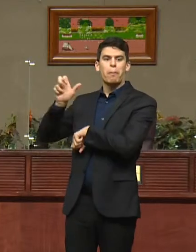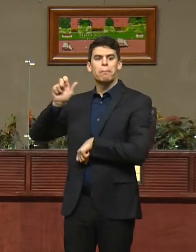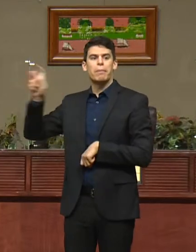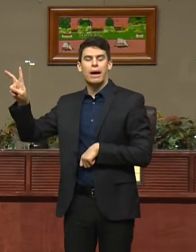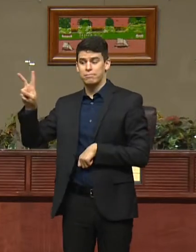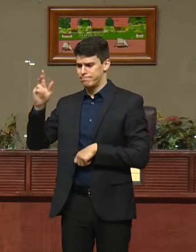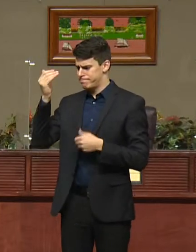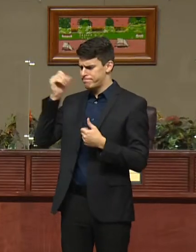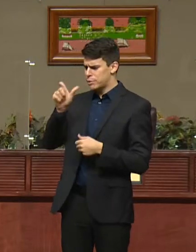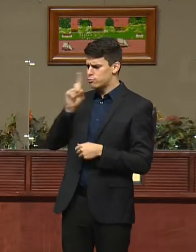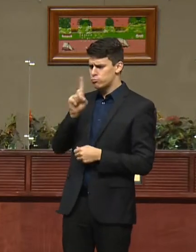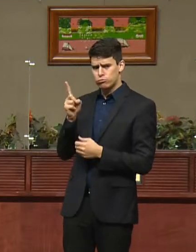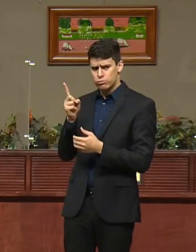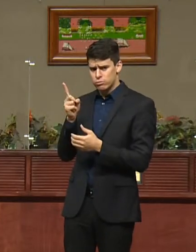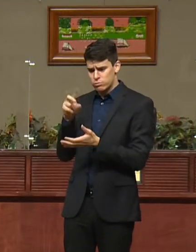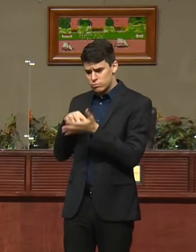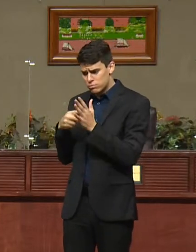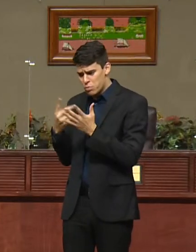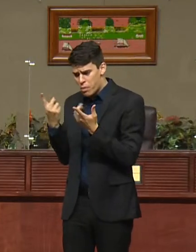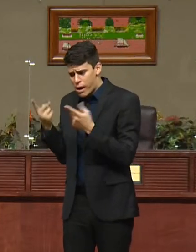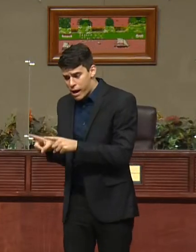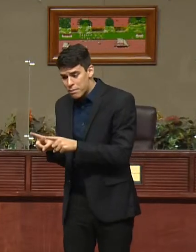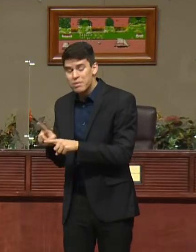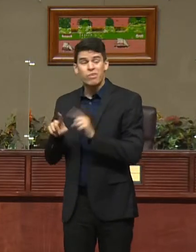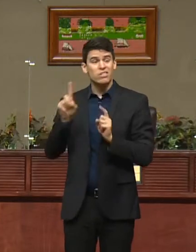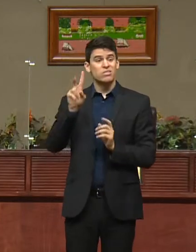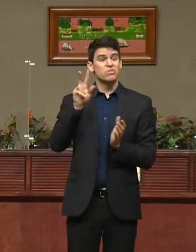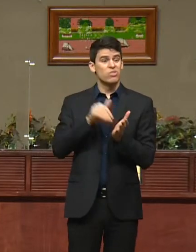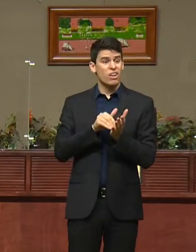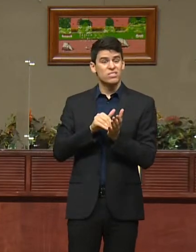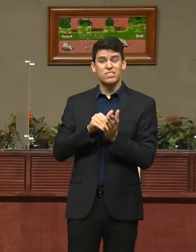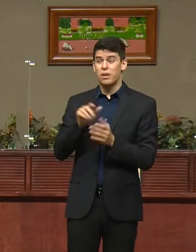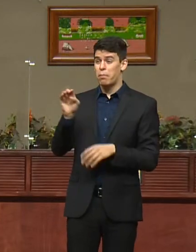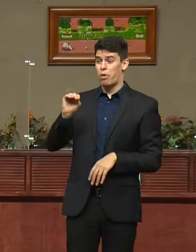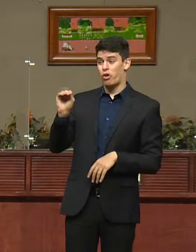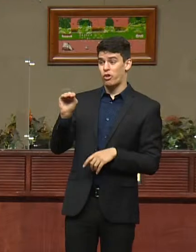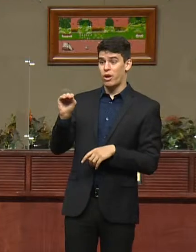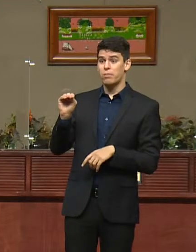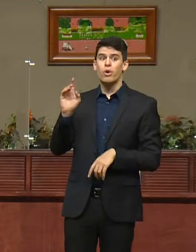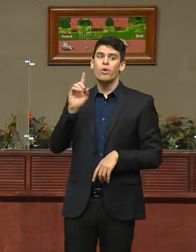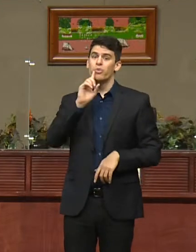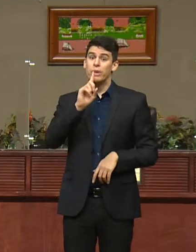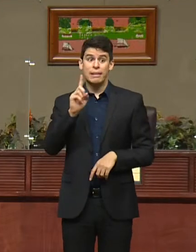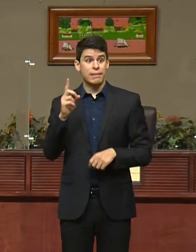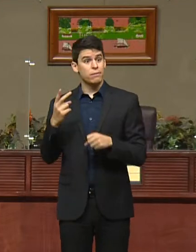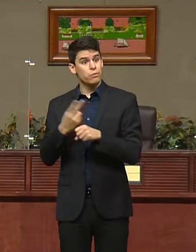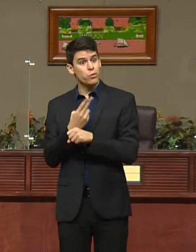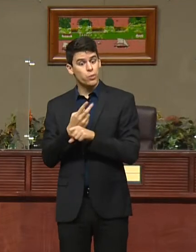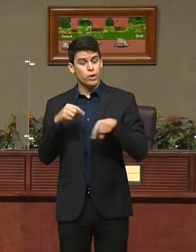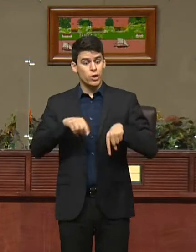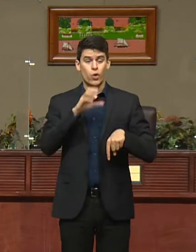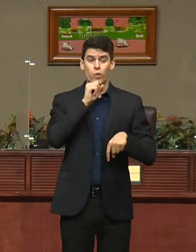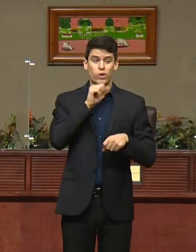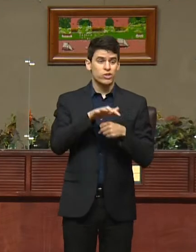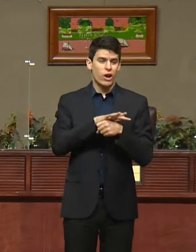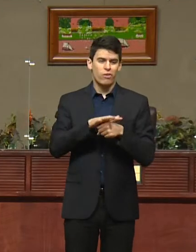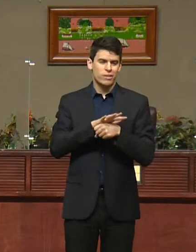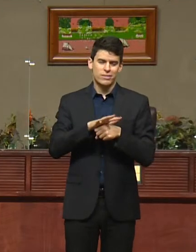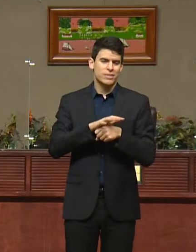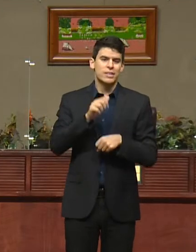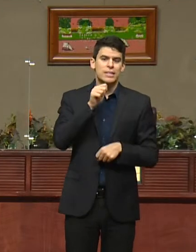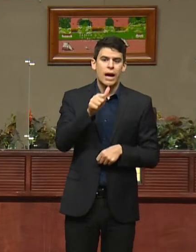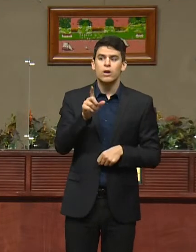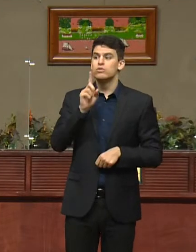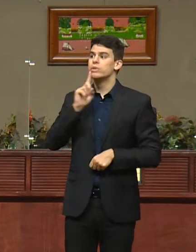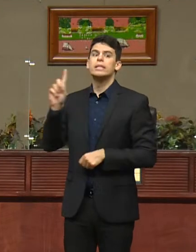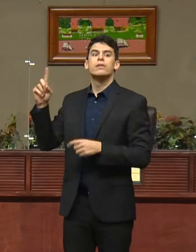lingo. But those 1,000 doses were not destined to be used in Orange County. They were destined to be held in here